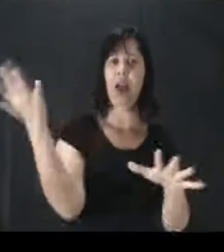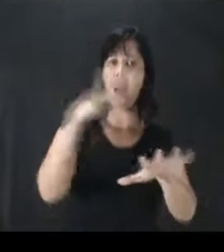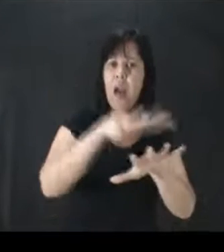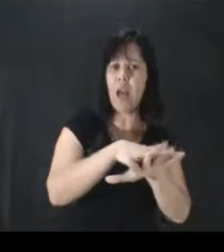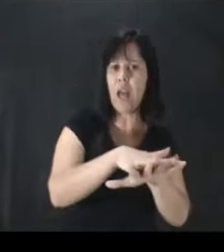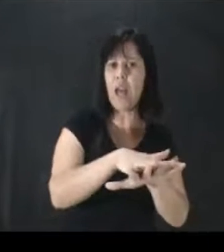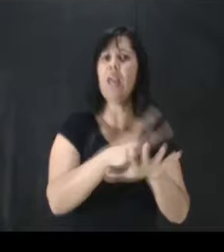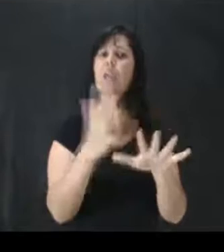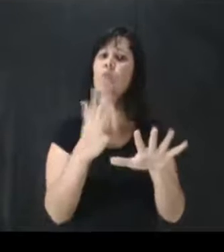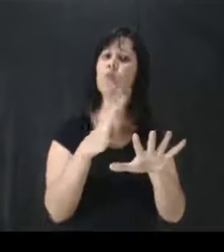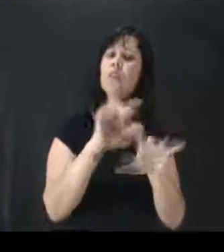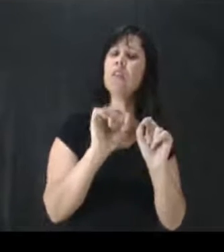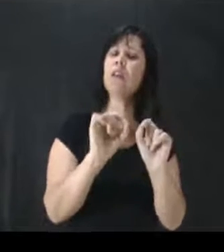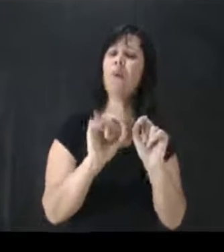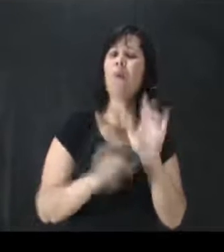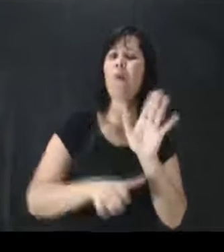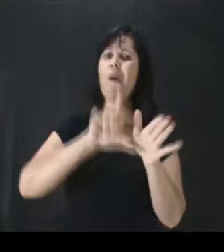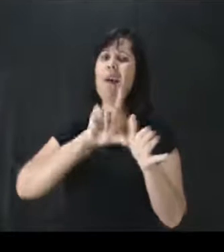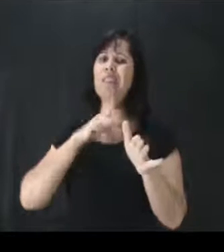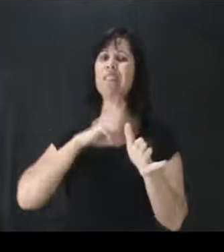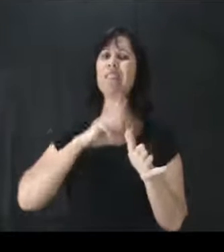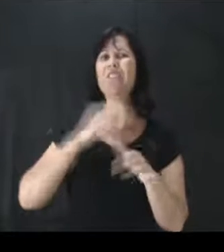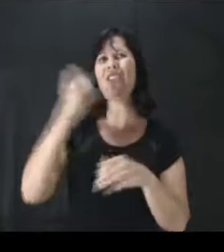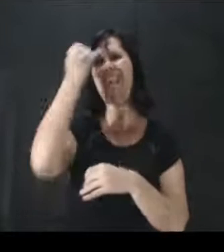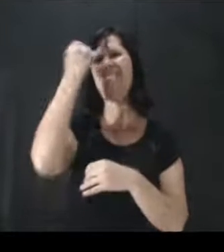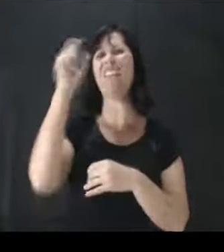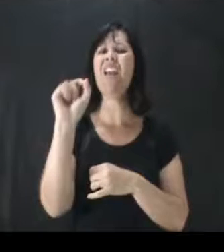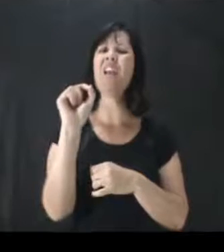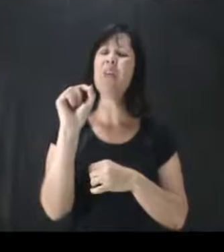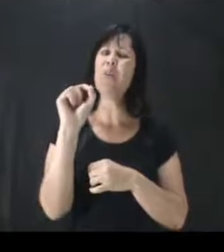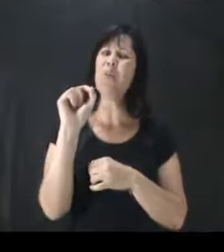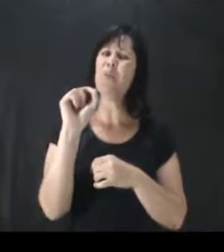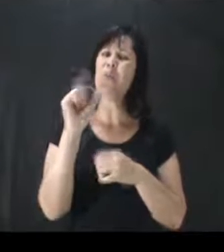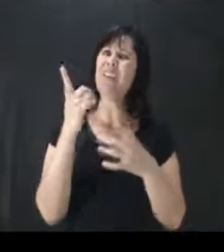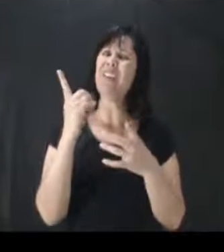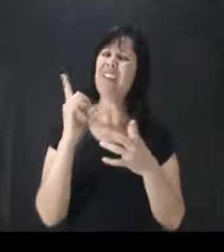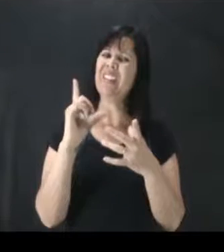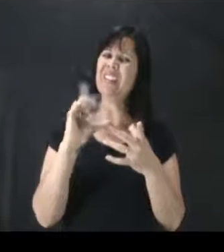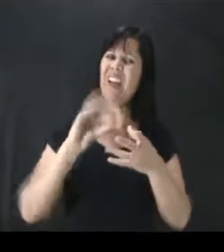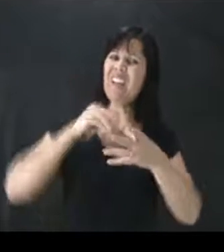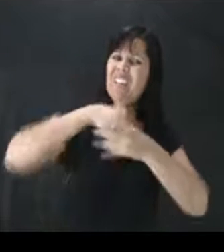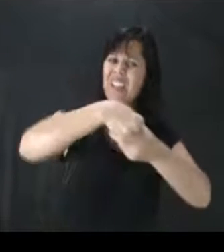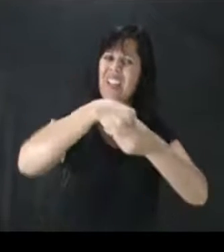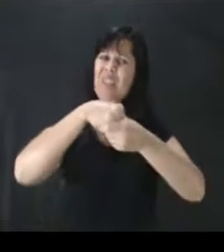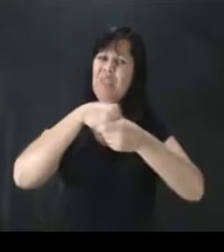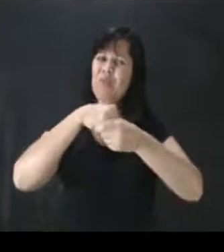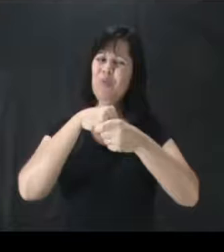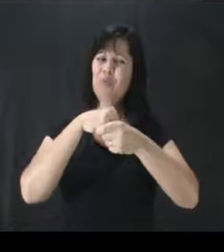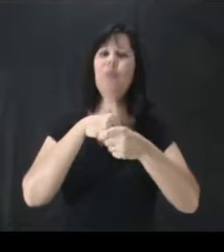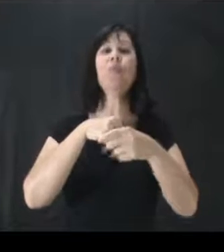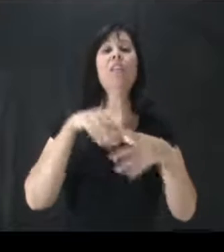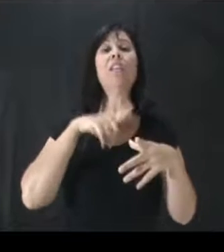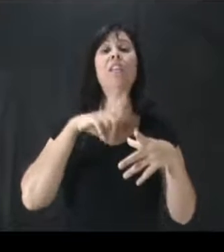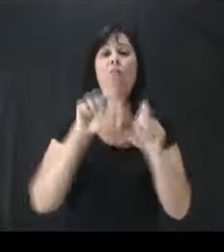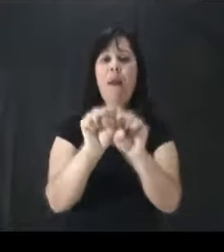word inclusion from its etymological origin, which refers to the idea of the cloister, from the Latin